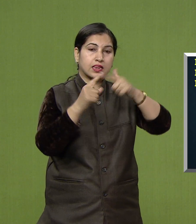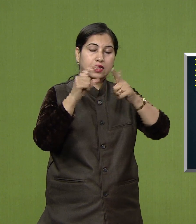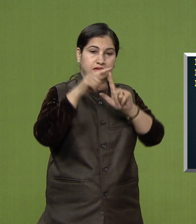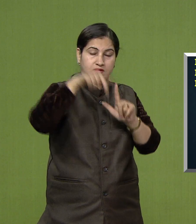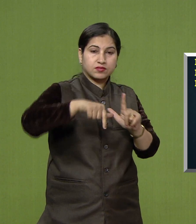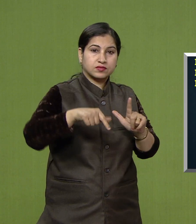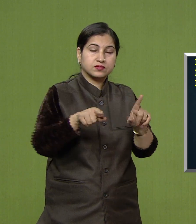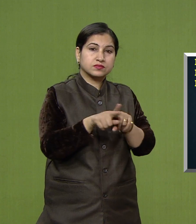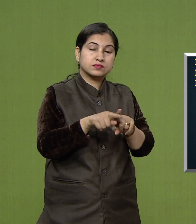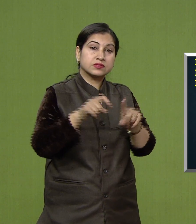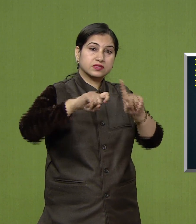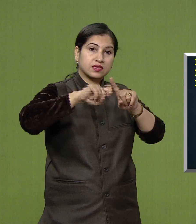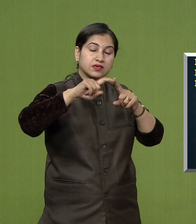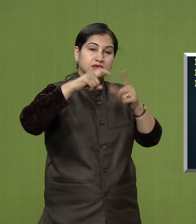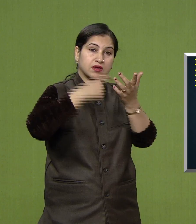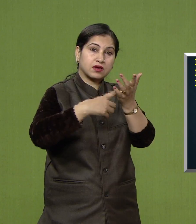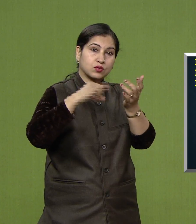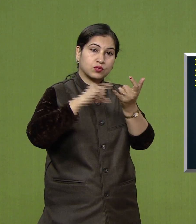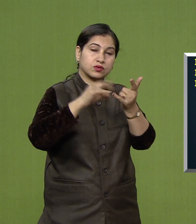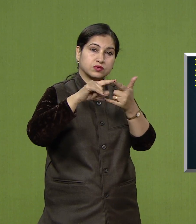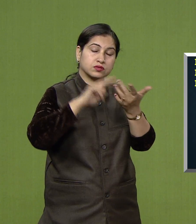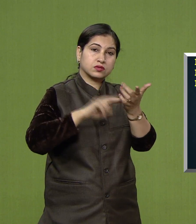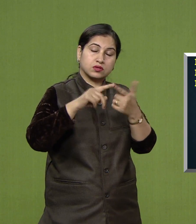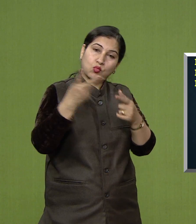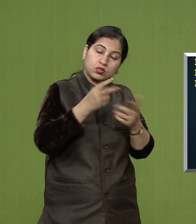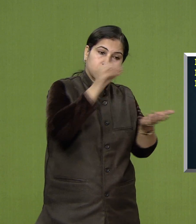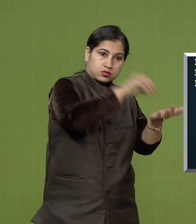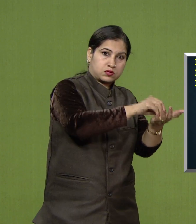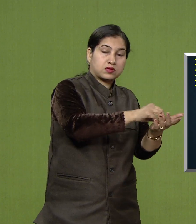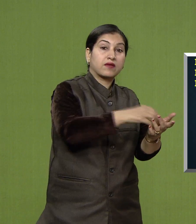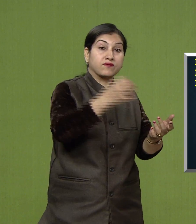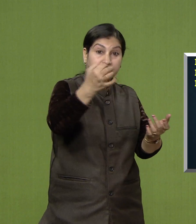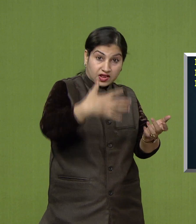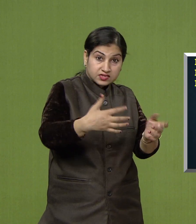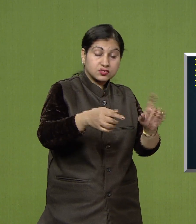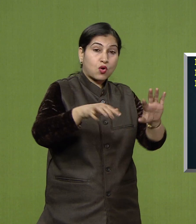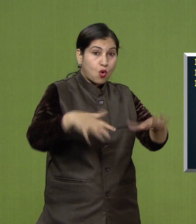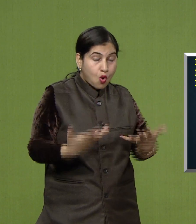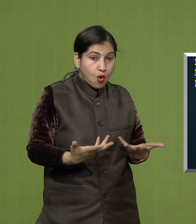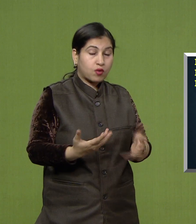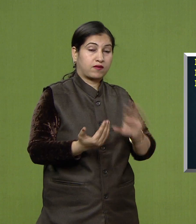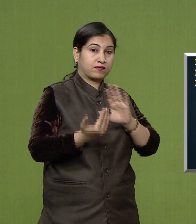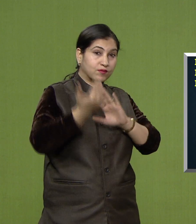This method you should follow for both the fresh and colored stains for white and colored cotton cloths.